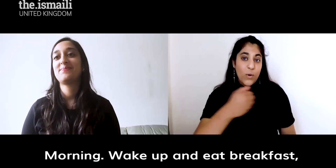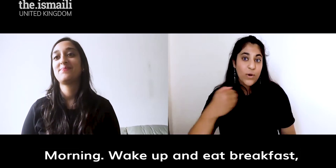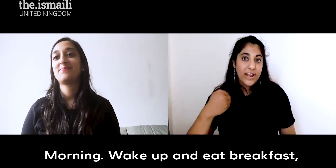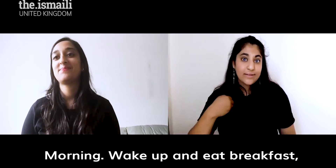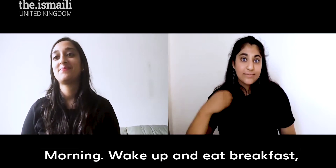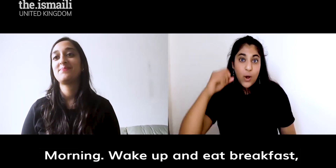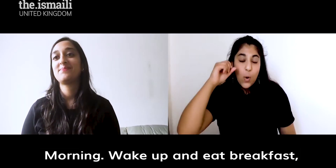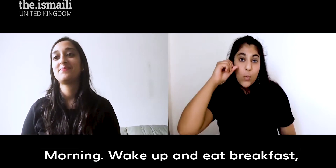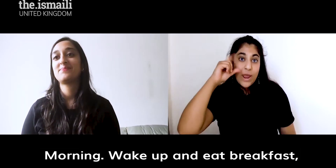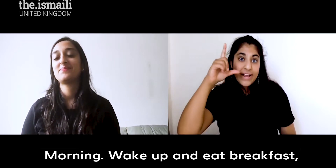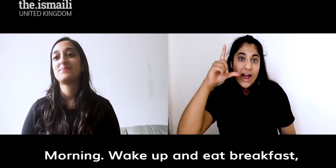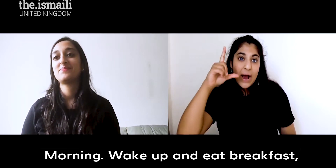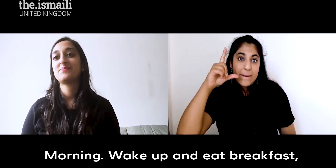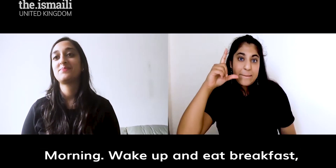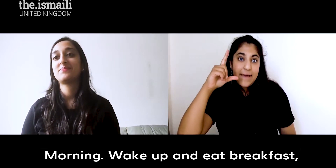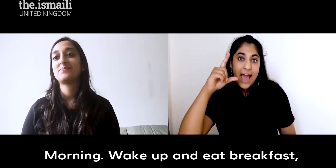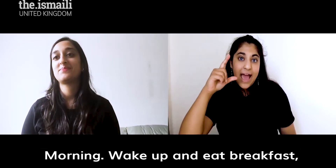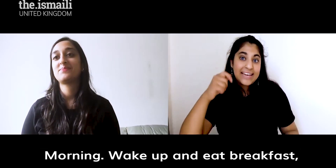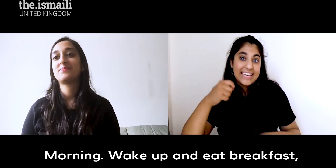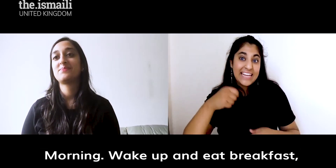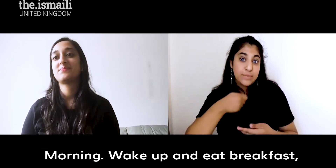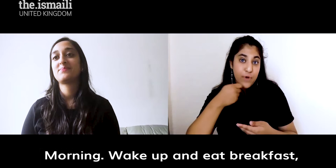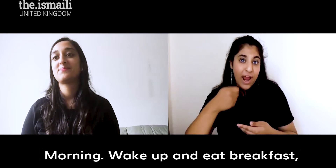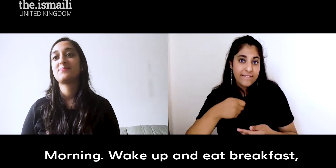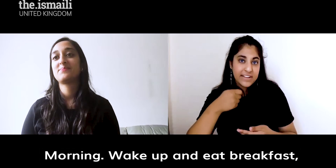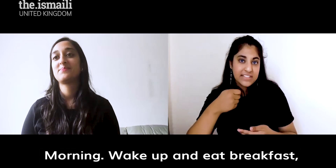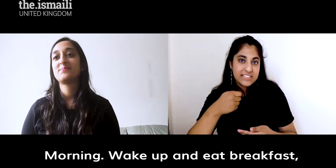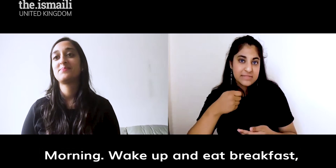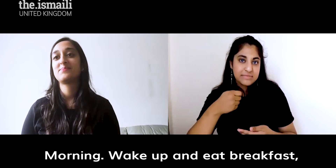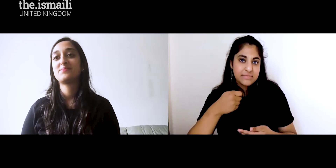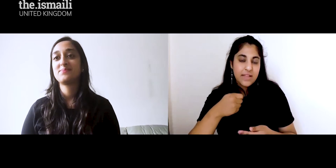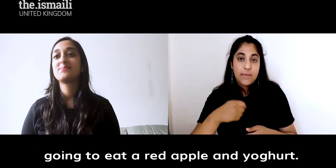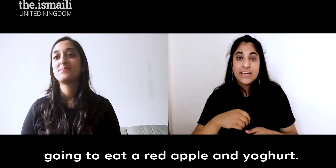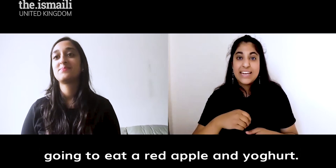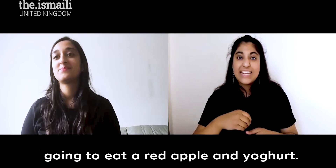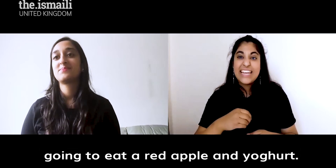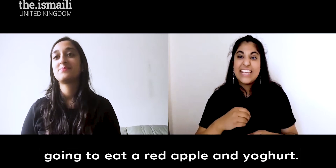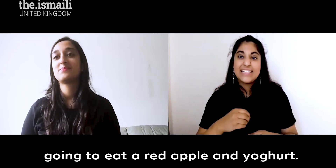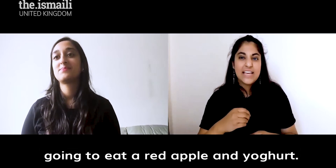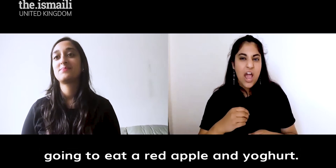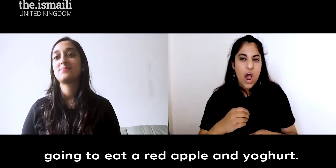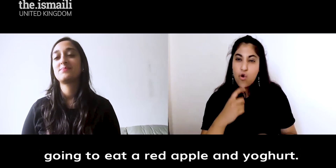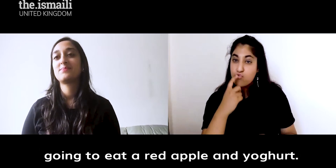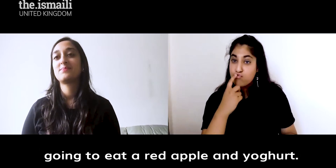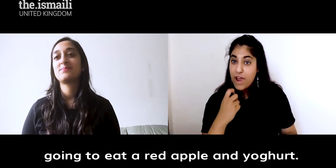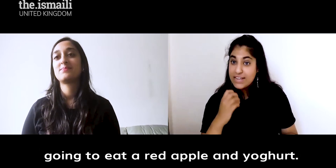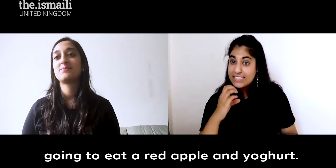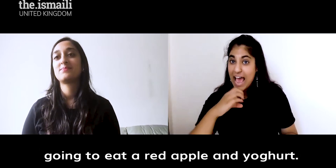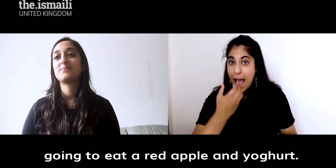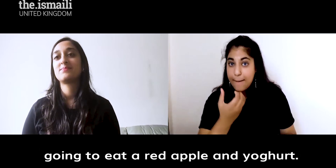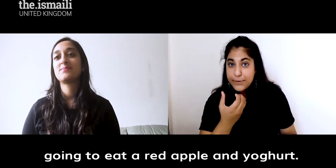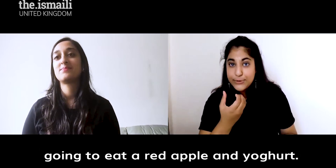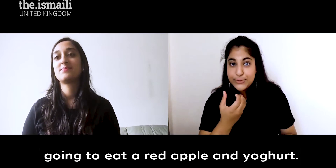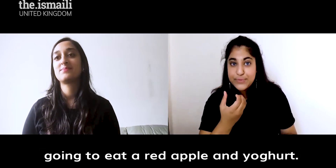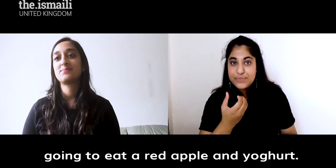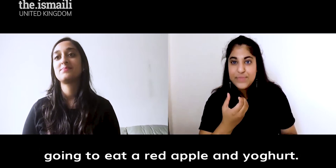Morning, wake up and eat breakfast. Gonna eat a red apple